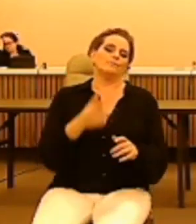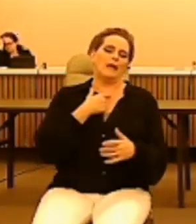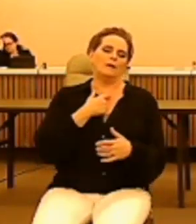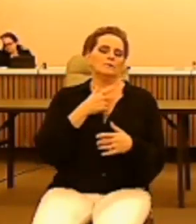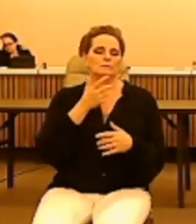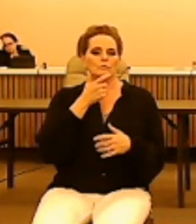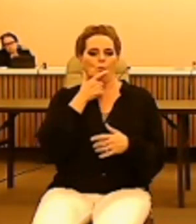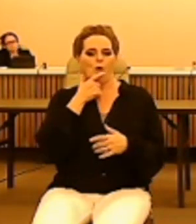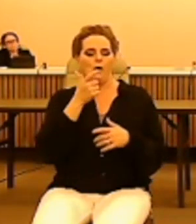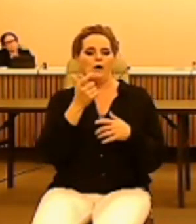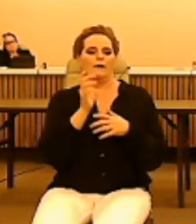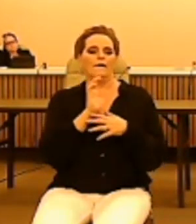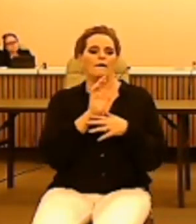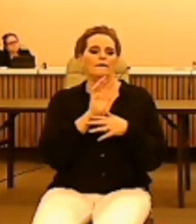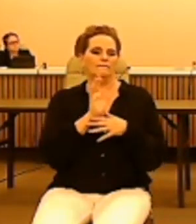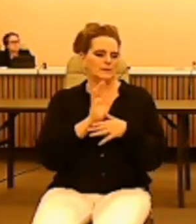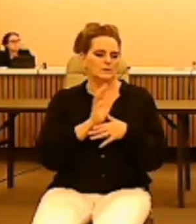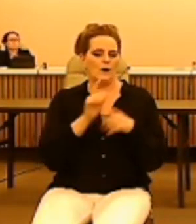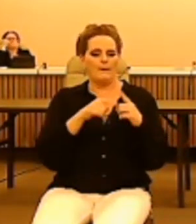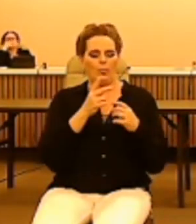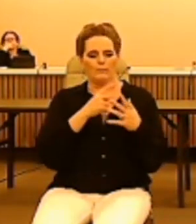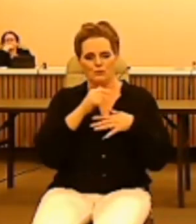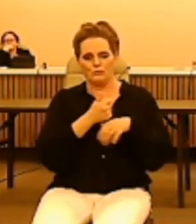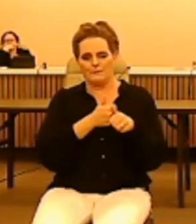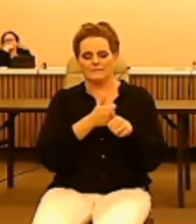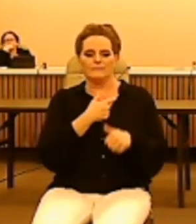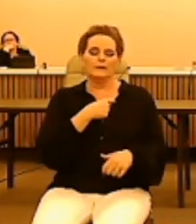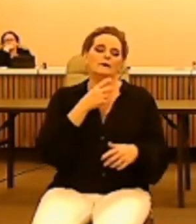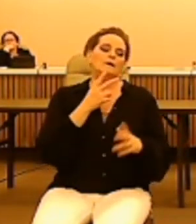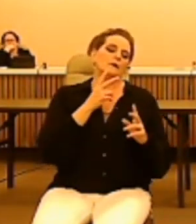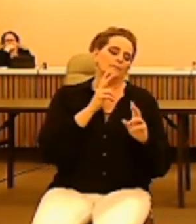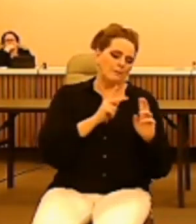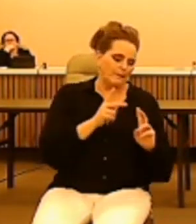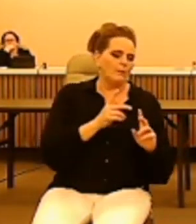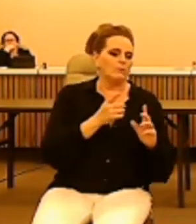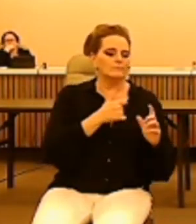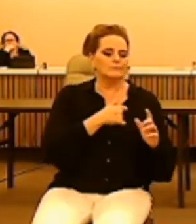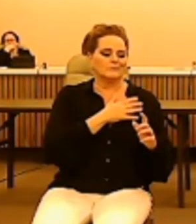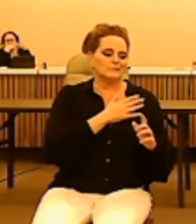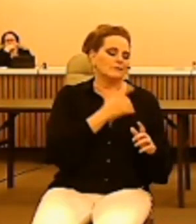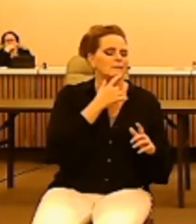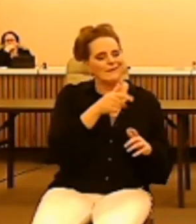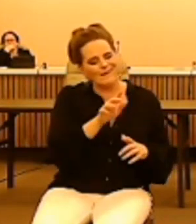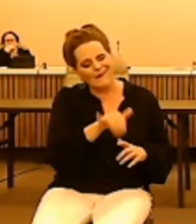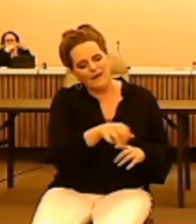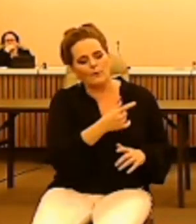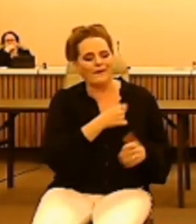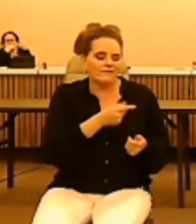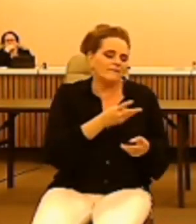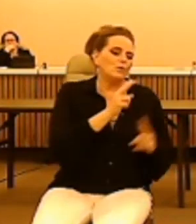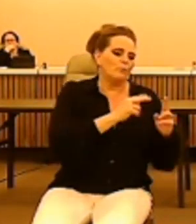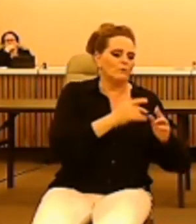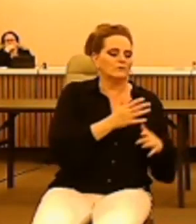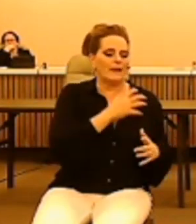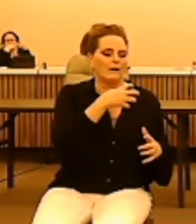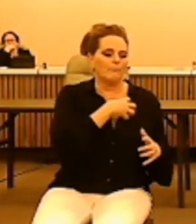about this program, it had building officials who said, yeah, we got a few builders who complained about the